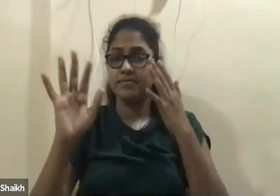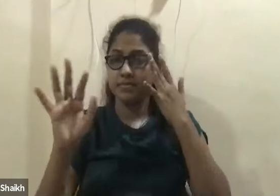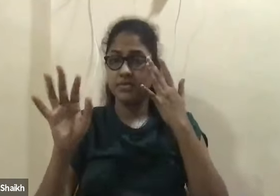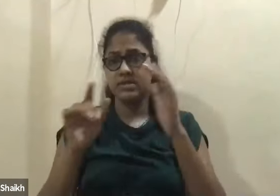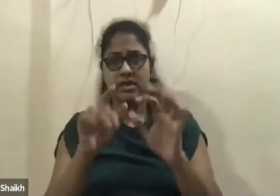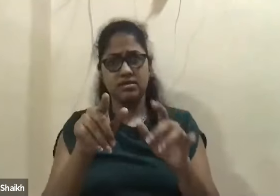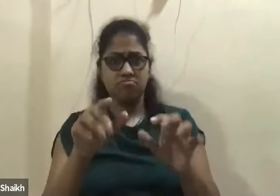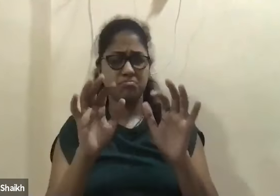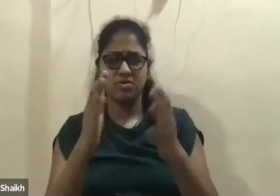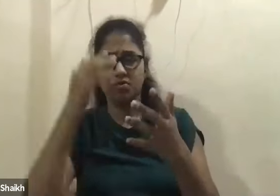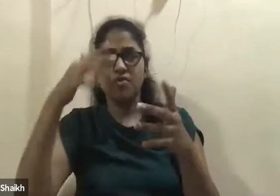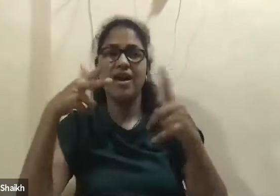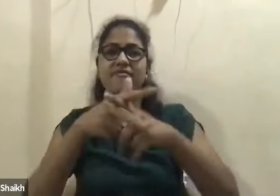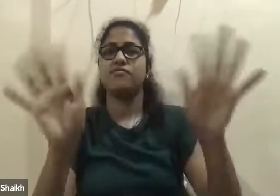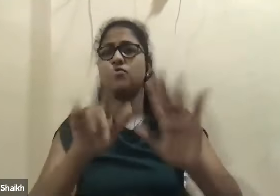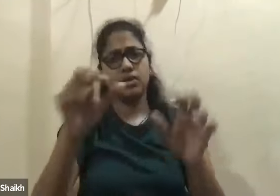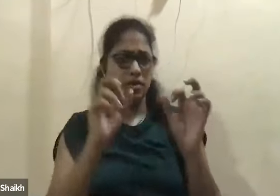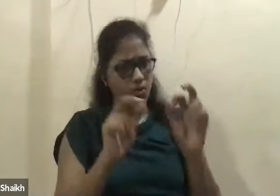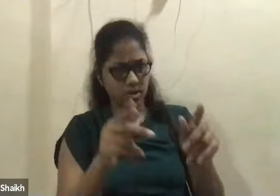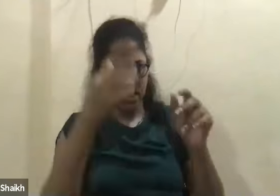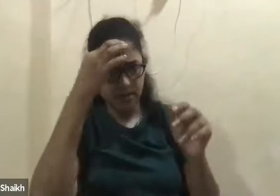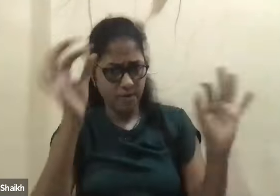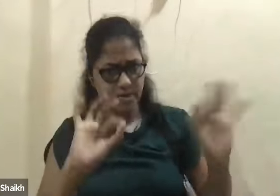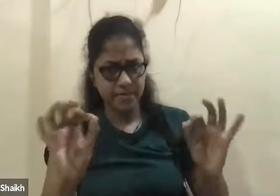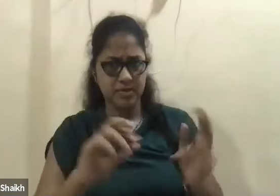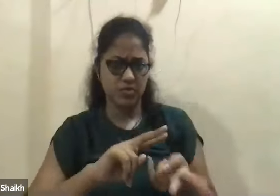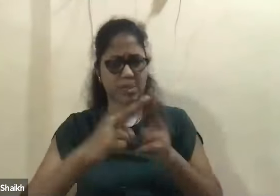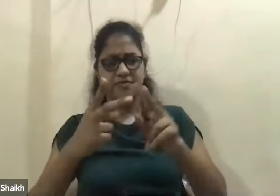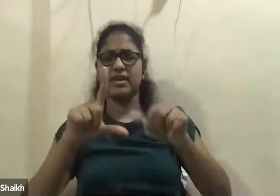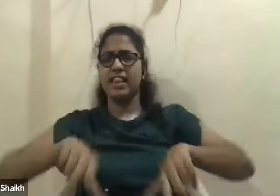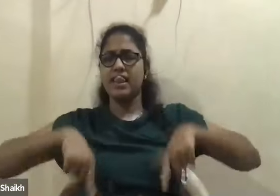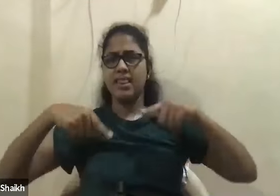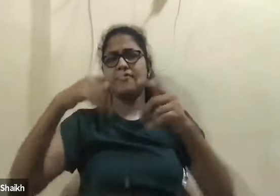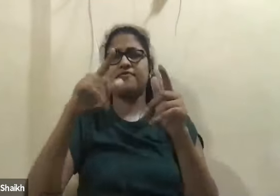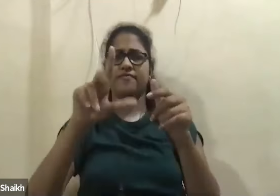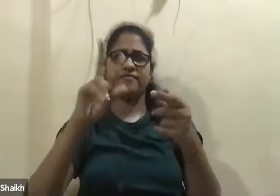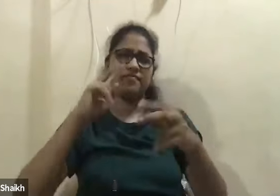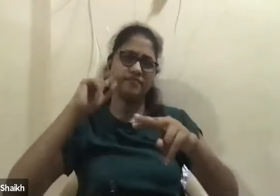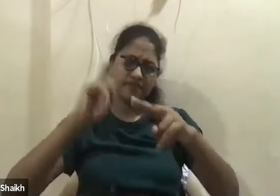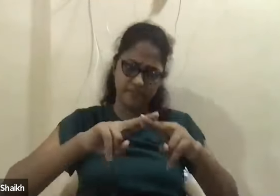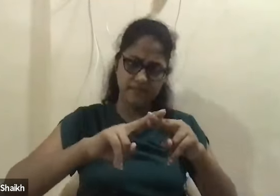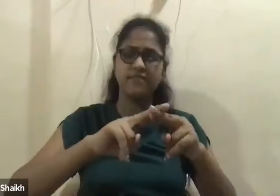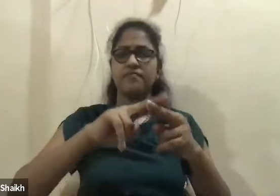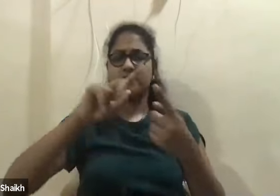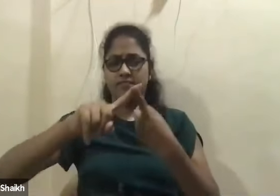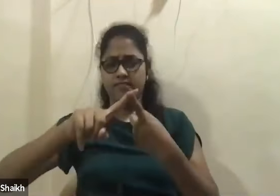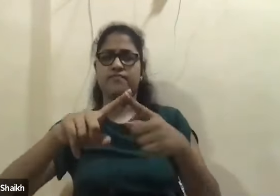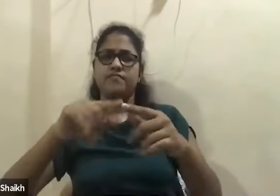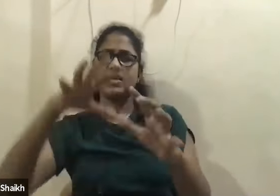not to just convert it into life estate. The life estate, and then keep a joint account, and then see that